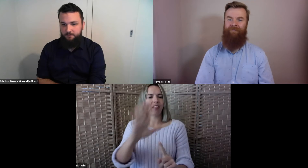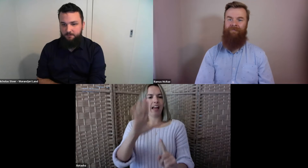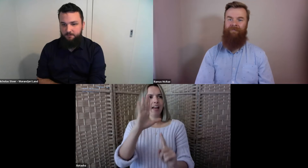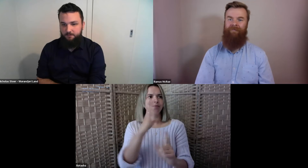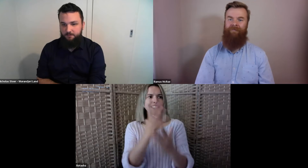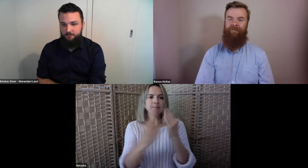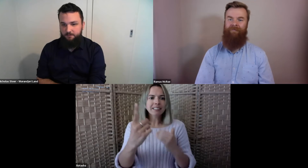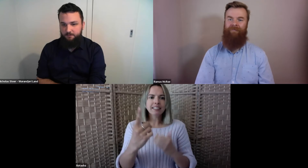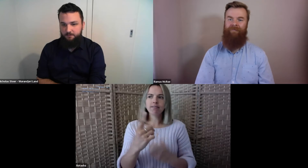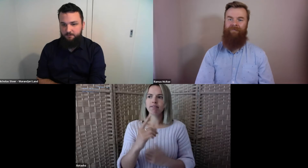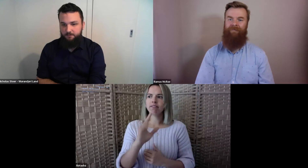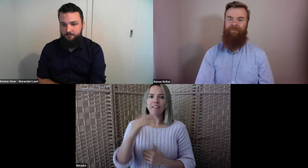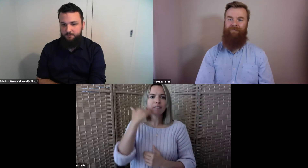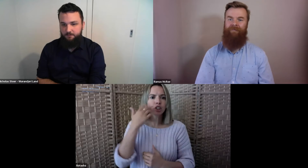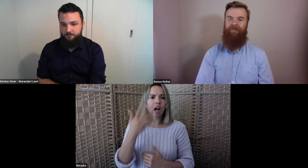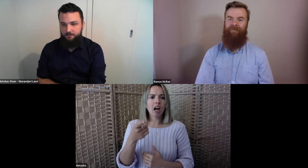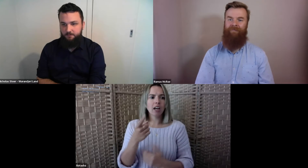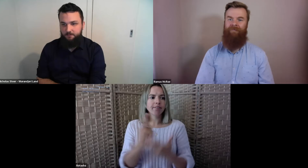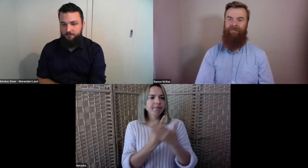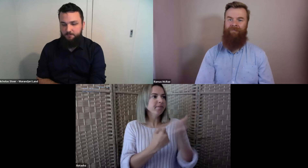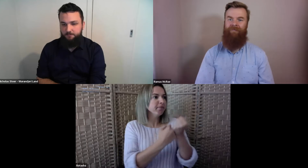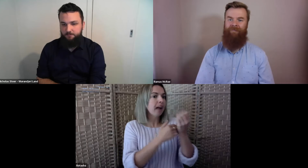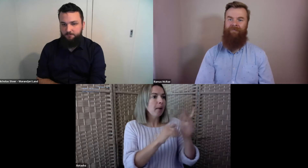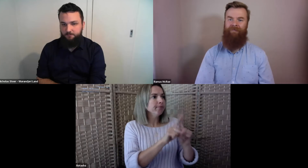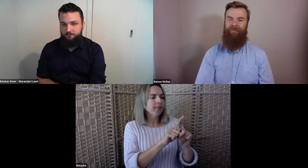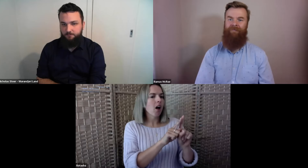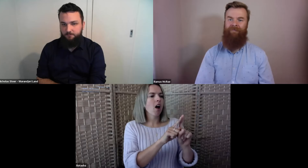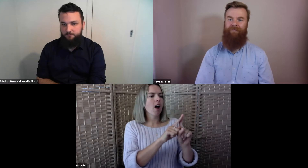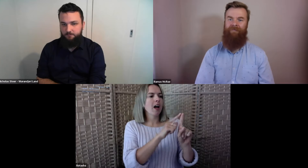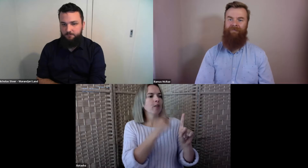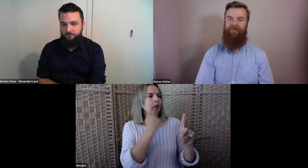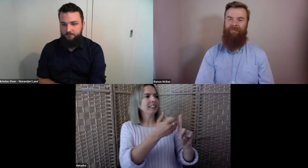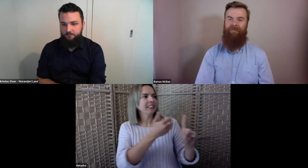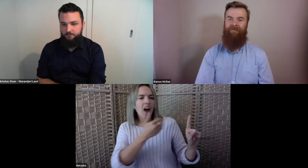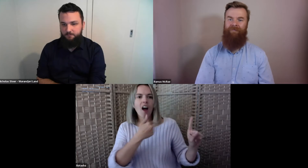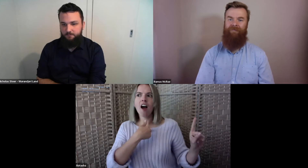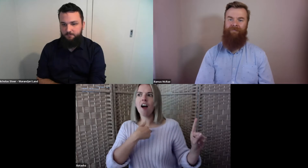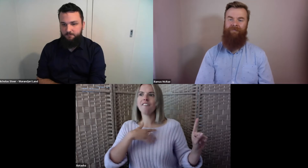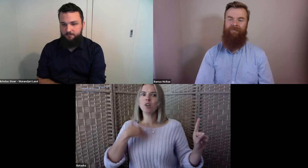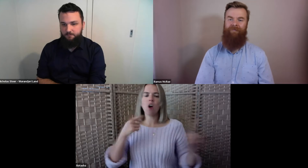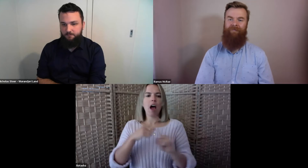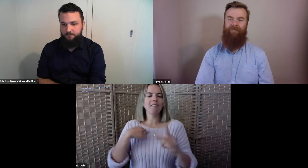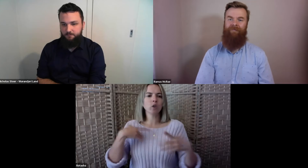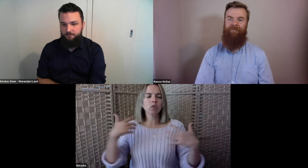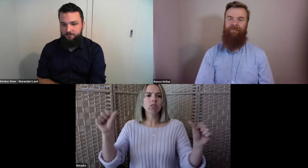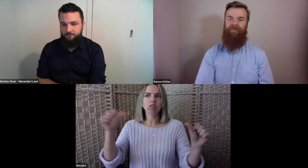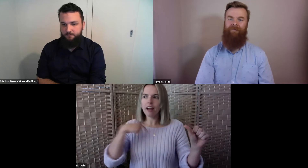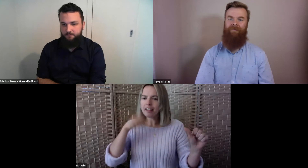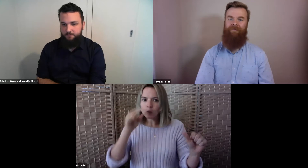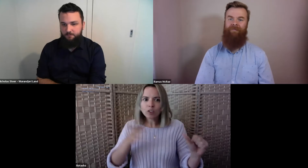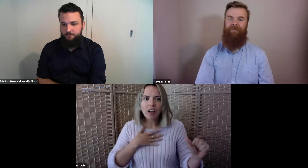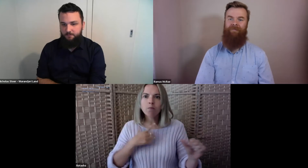support for their deaf children, and it's providing them with different resources, thinking about their children and how we can encourage them to